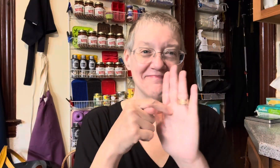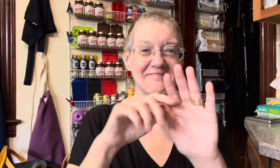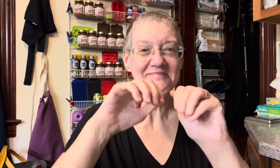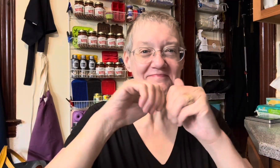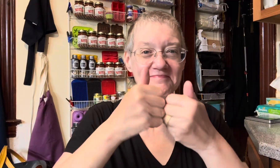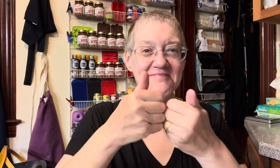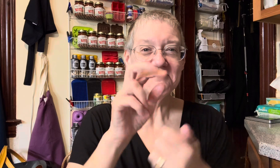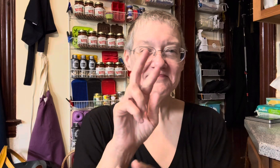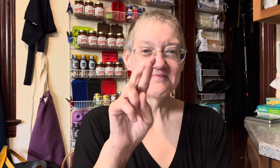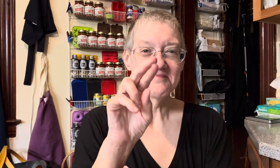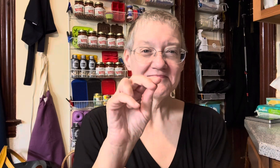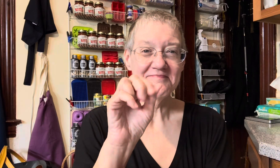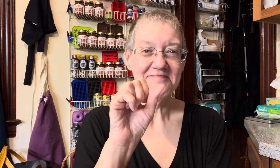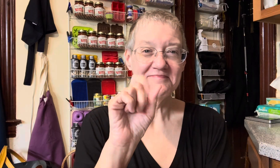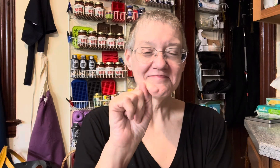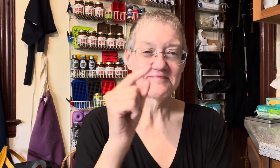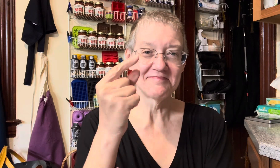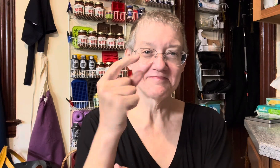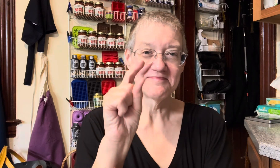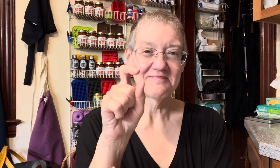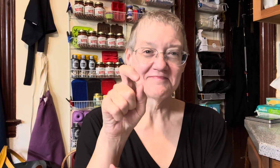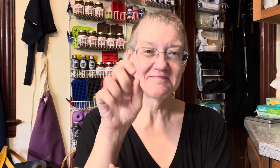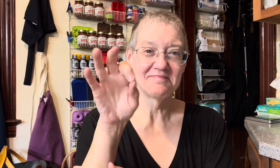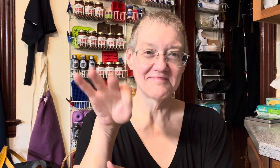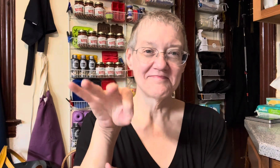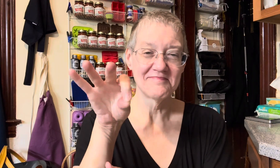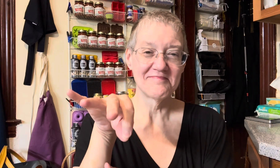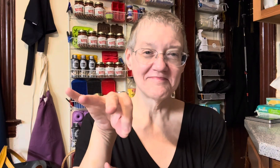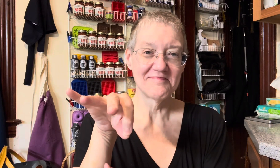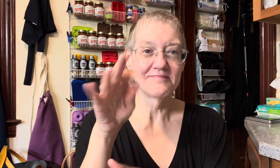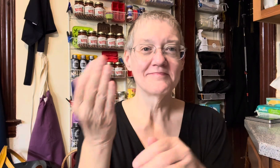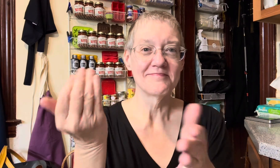Of course, I have a video showing how I roast my green peppers.